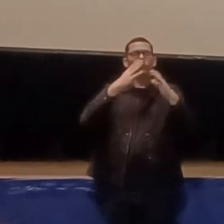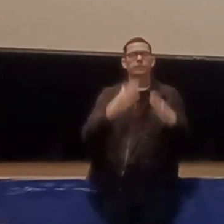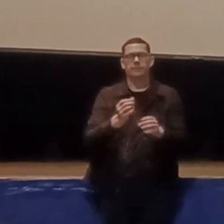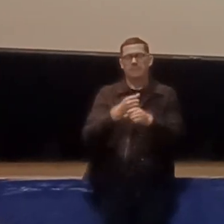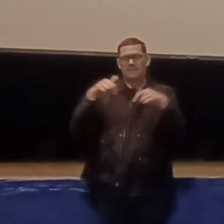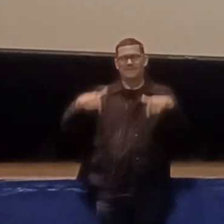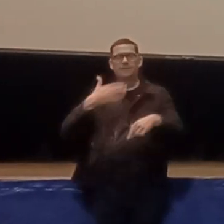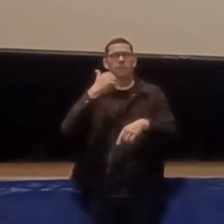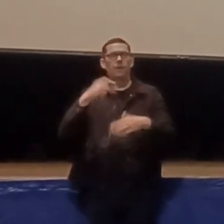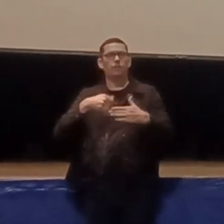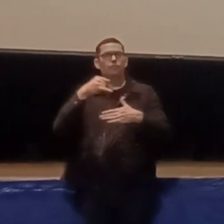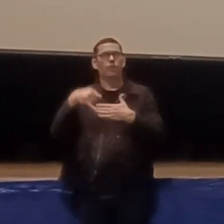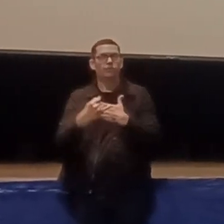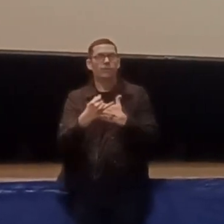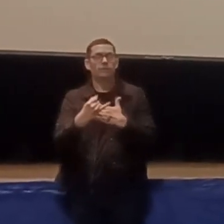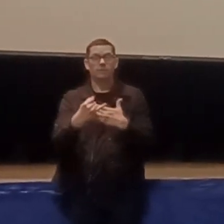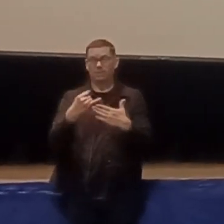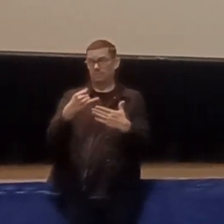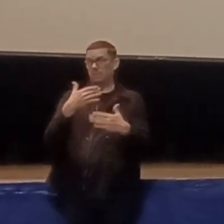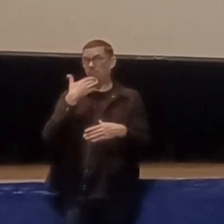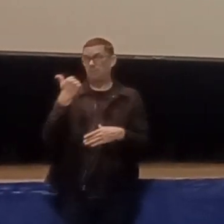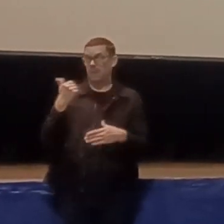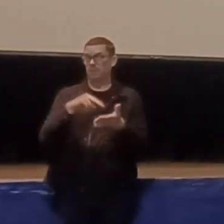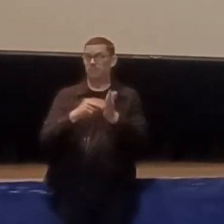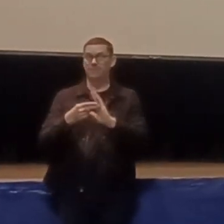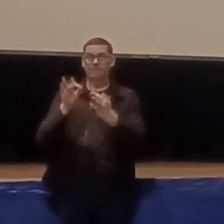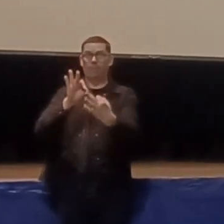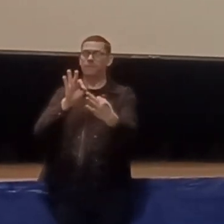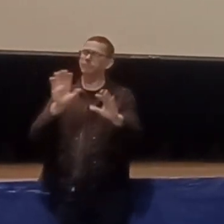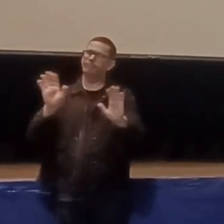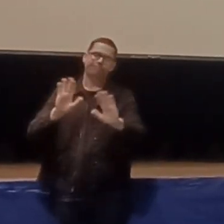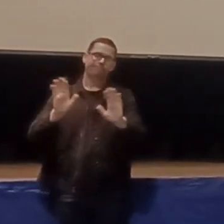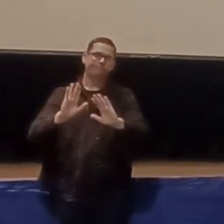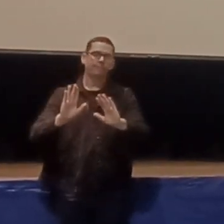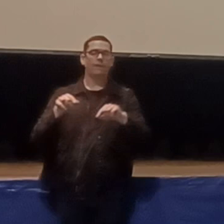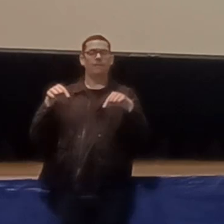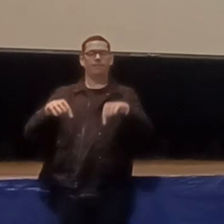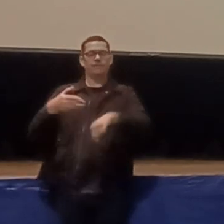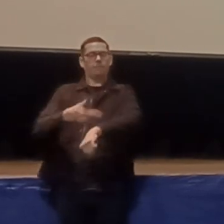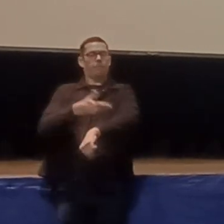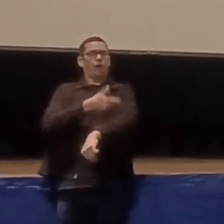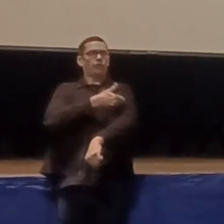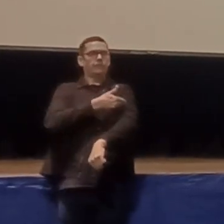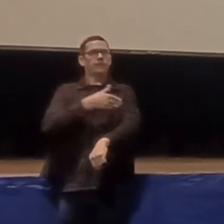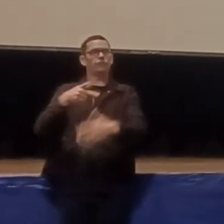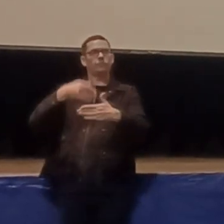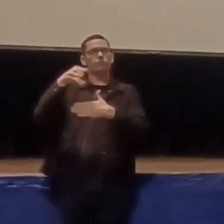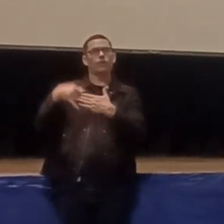grateful for that, but better is not perfect, is the standard here. This is a modernization project and needs to